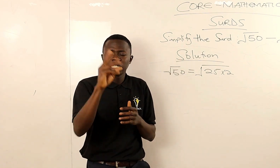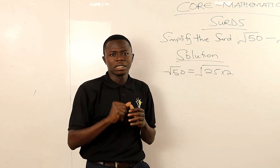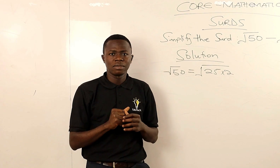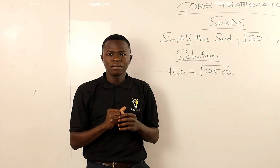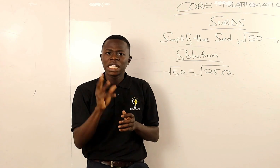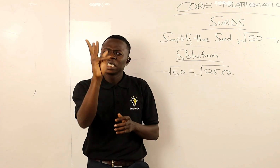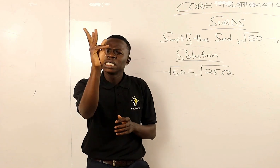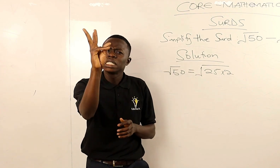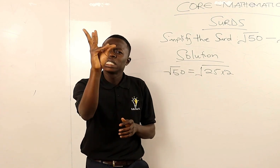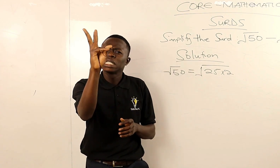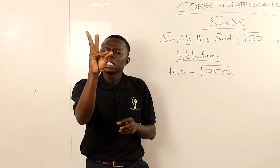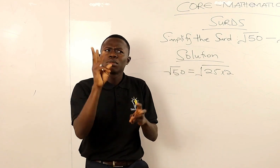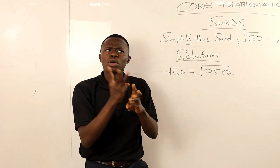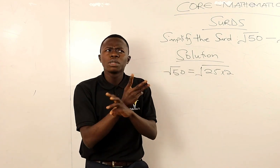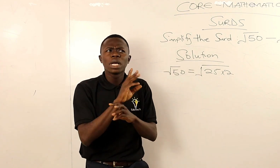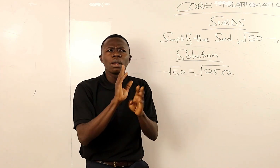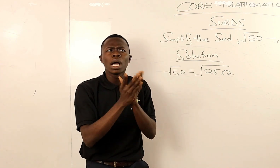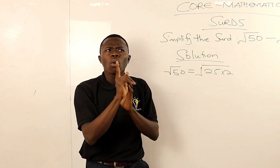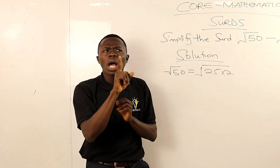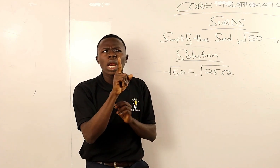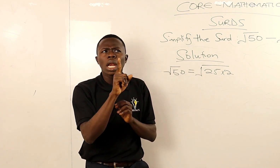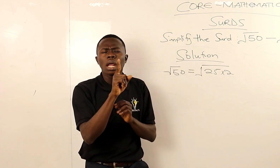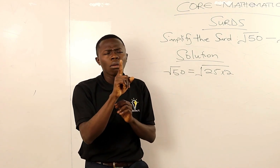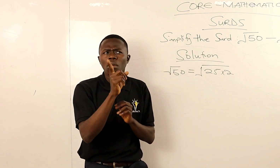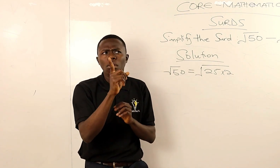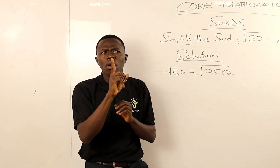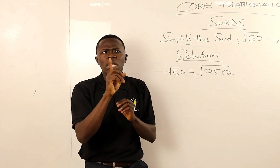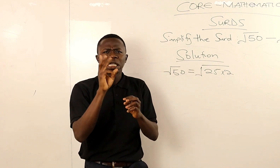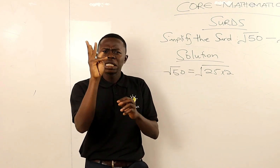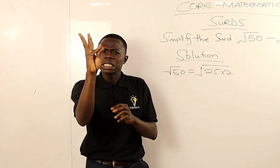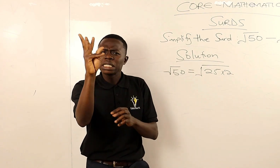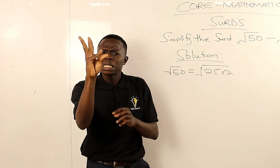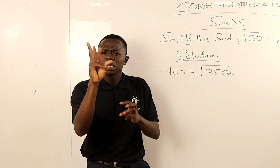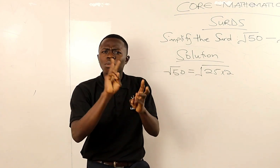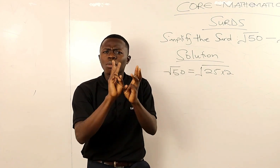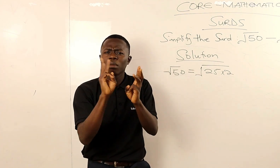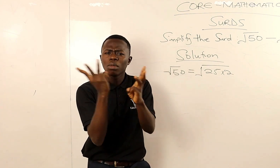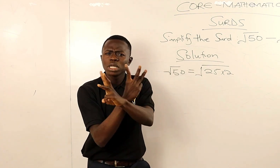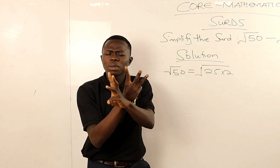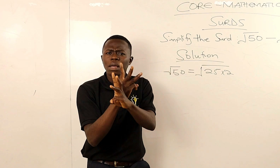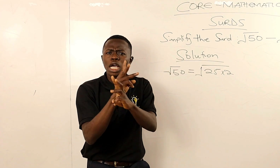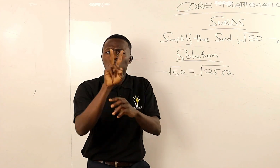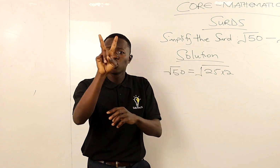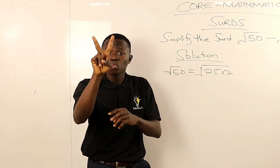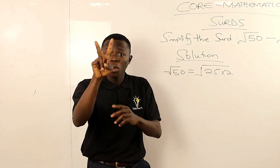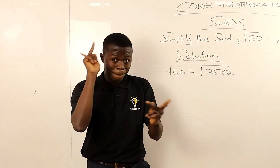give us 50. And note that 25 is a perfect square. So you should always know that the two